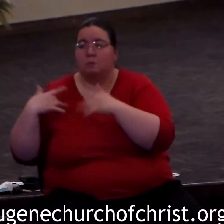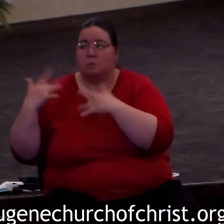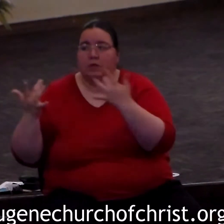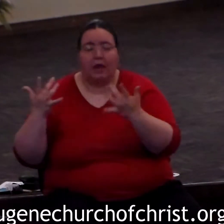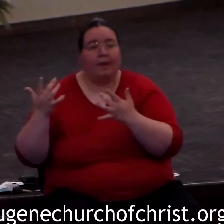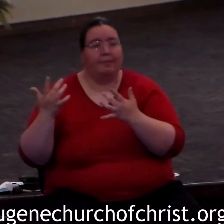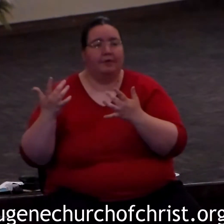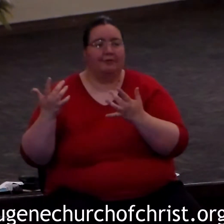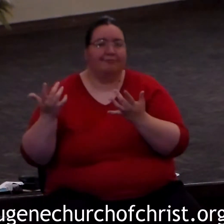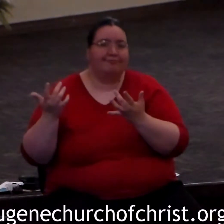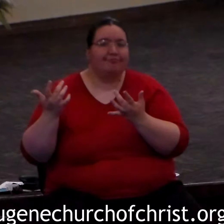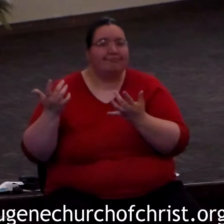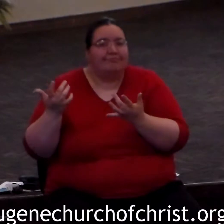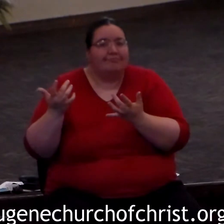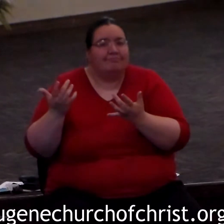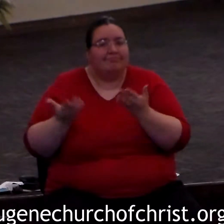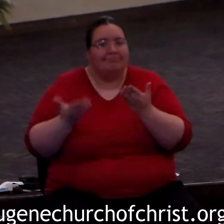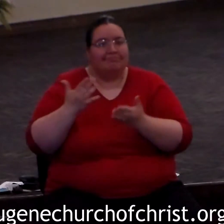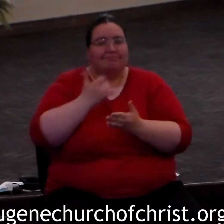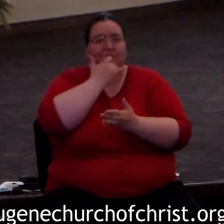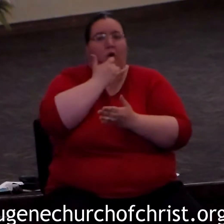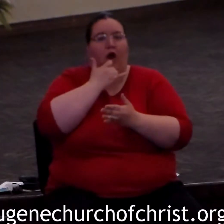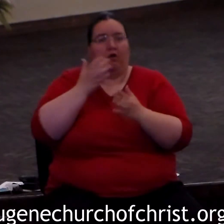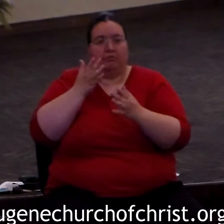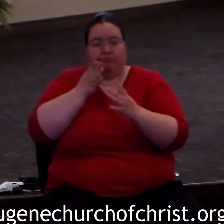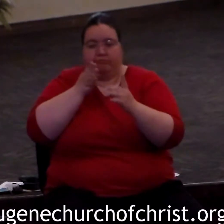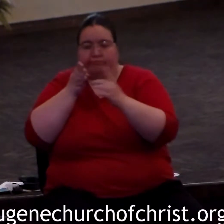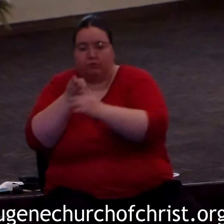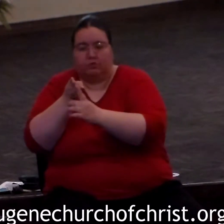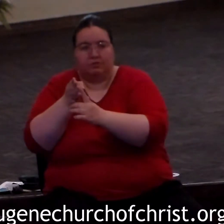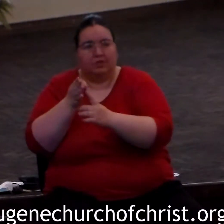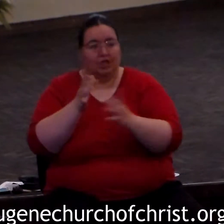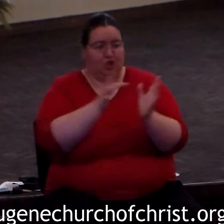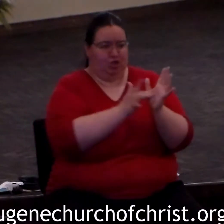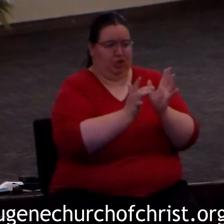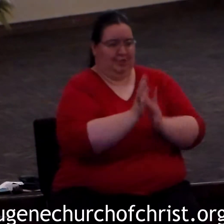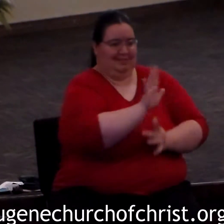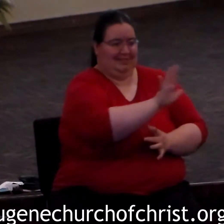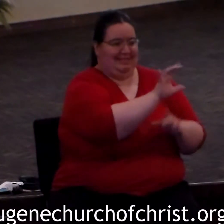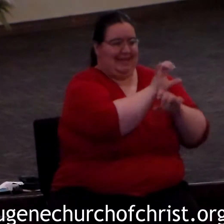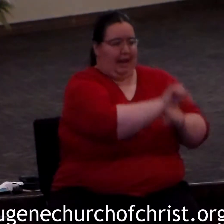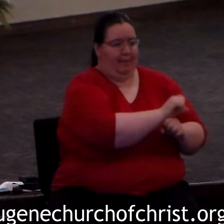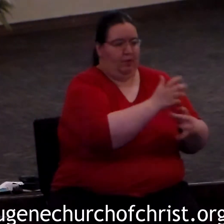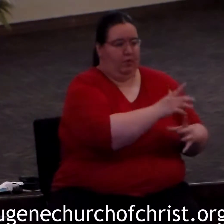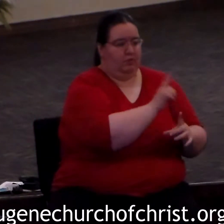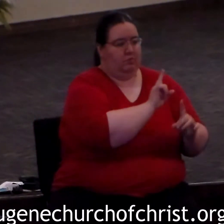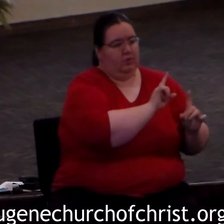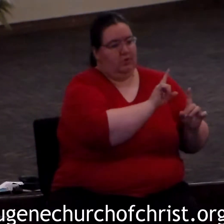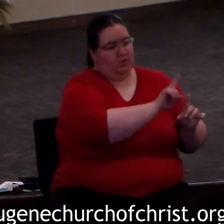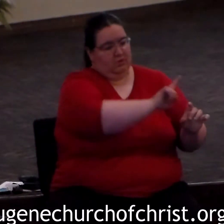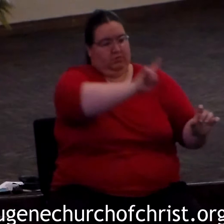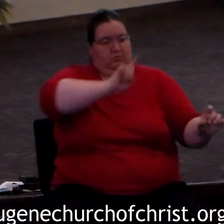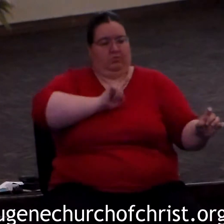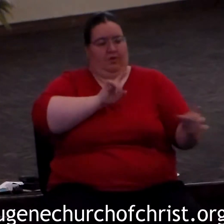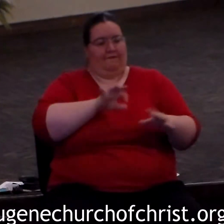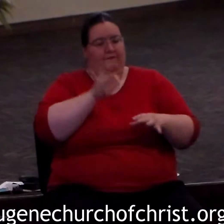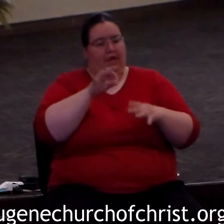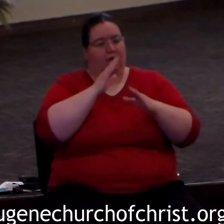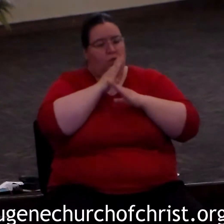look at Jesus, and his habit is to go and find a solitary place. Now, it's not always something that happens because other people have different